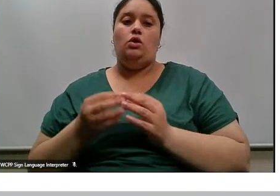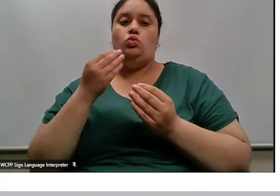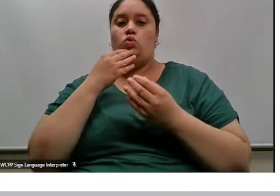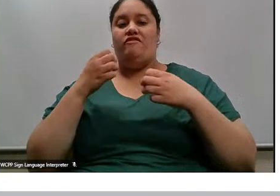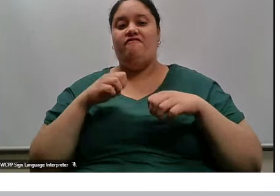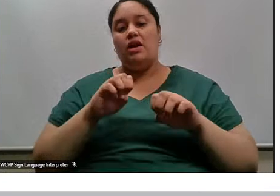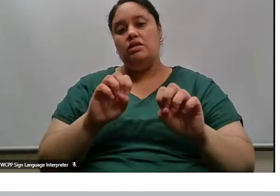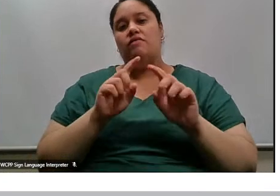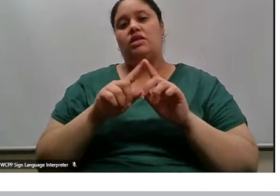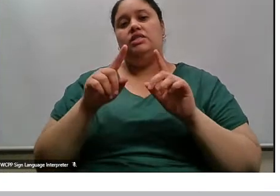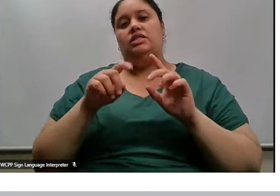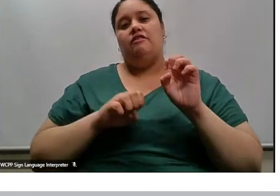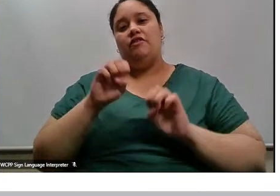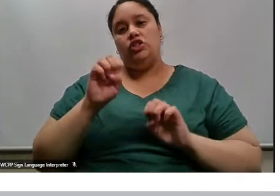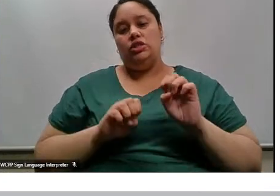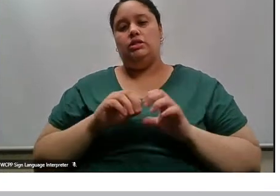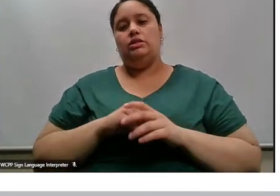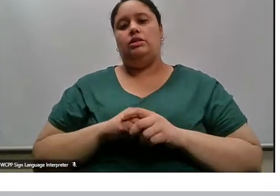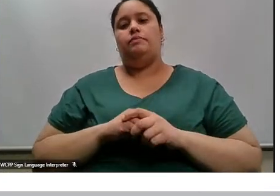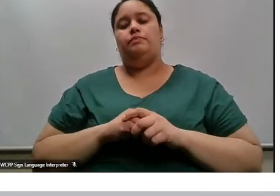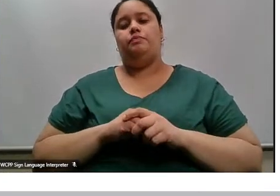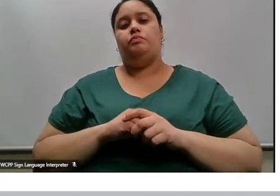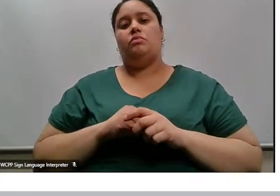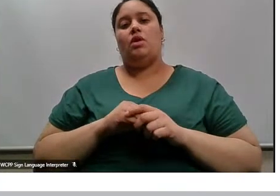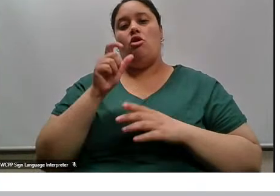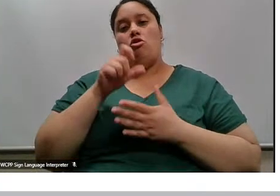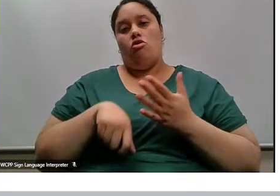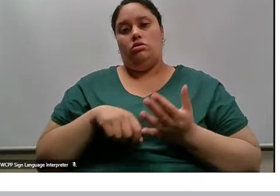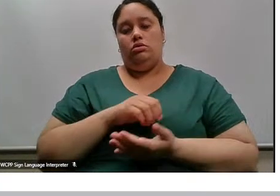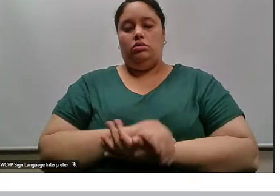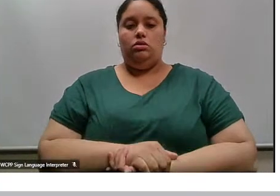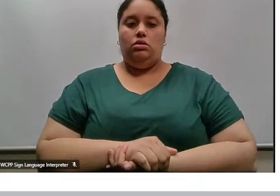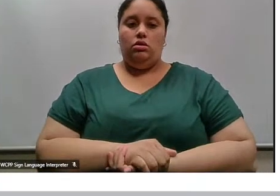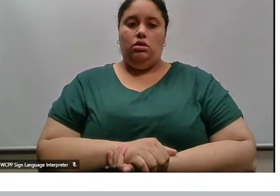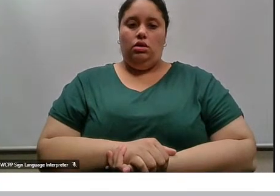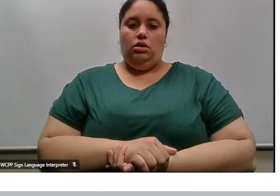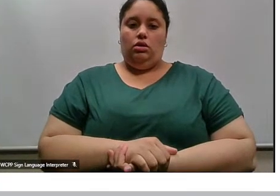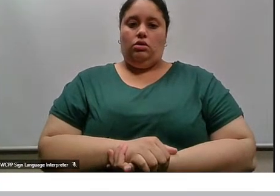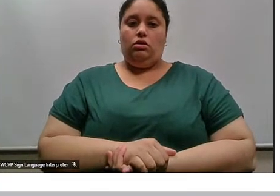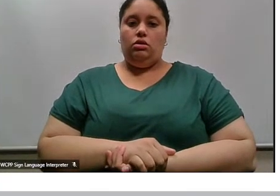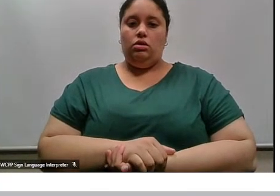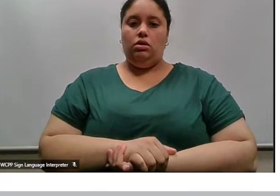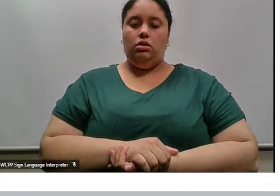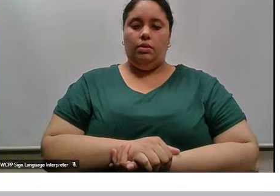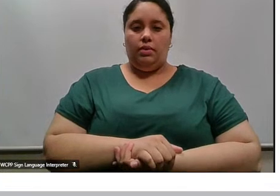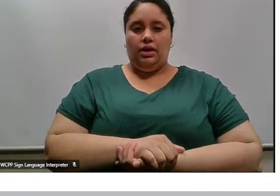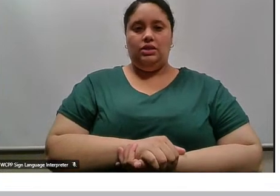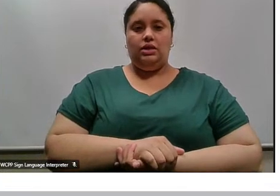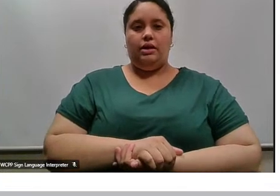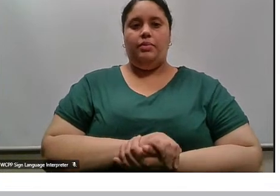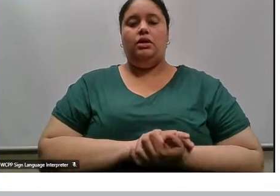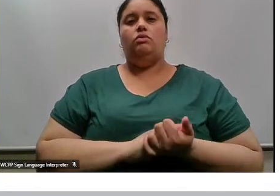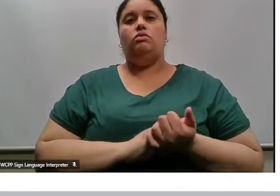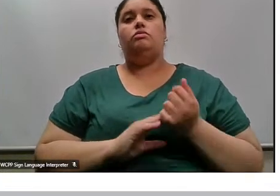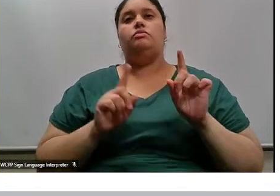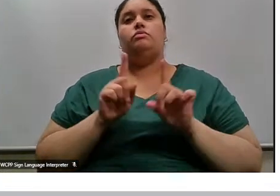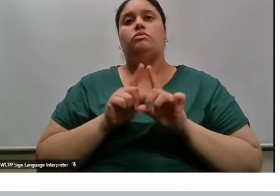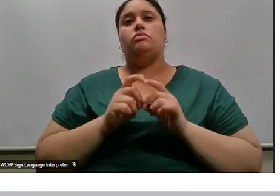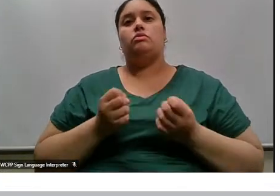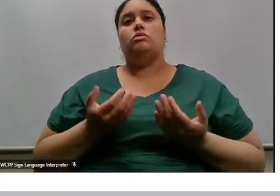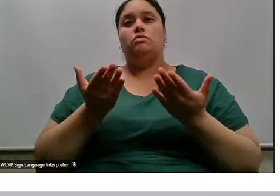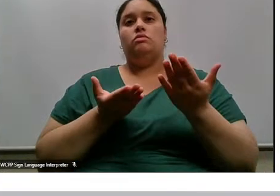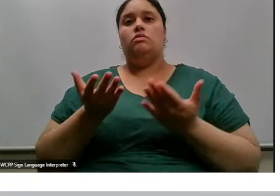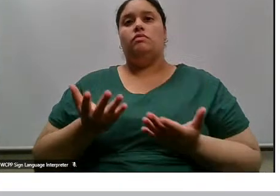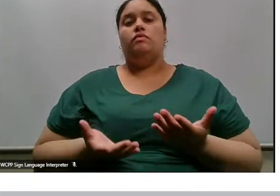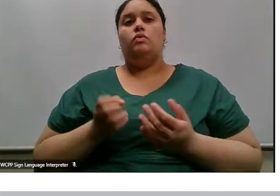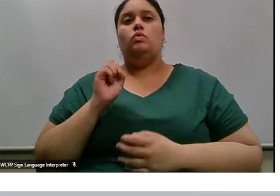effectiveness, efficiency, and cost. And that, in a sense, brings that service delivery and